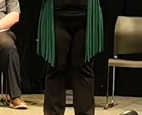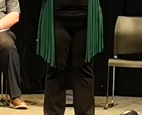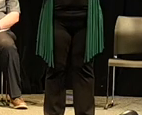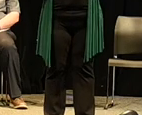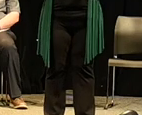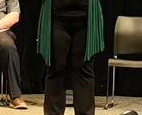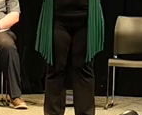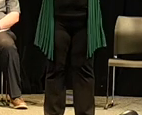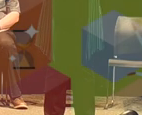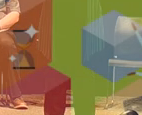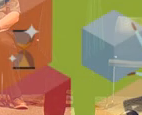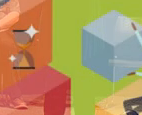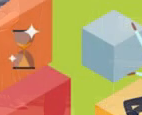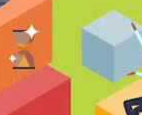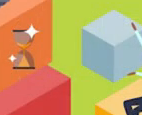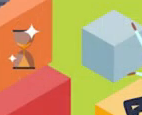greater quantities than ever.